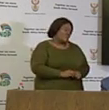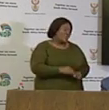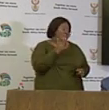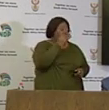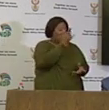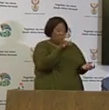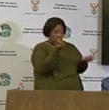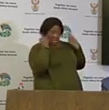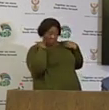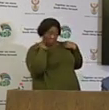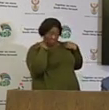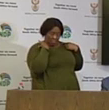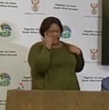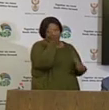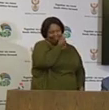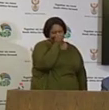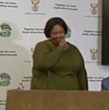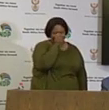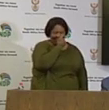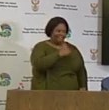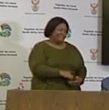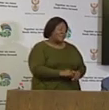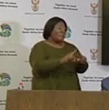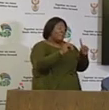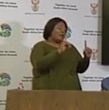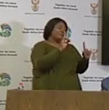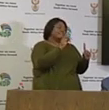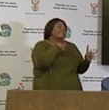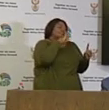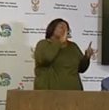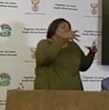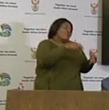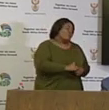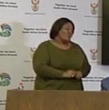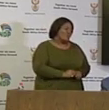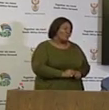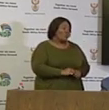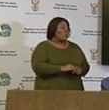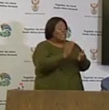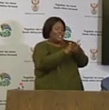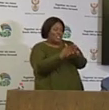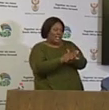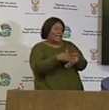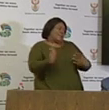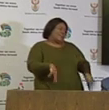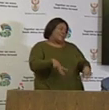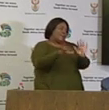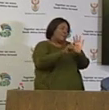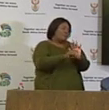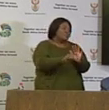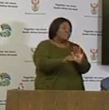understood wrongly, my apologies. But that is what I meant. That sharing is very